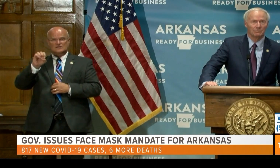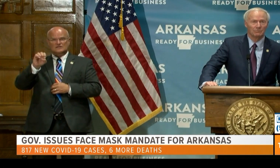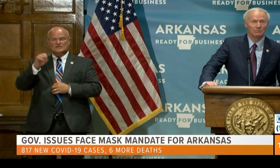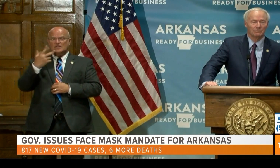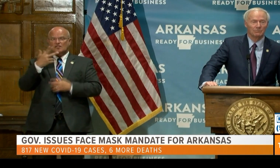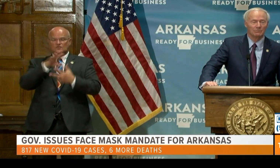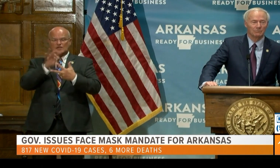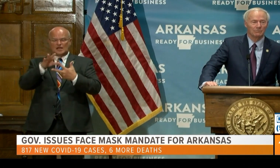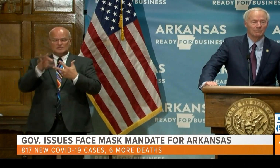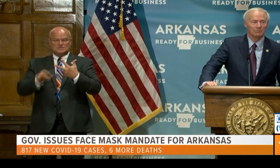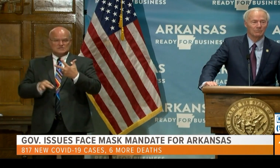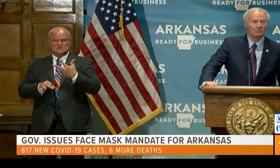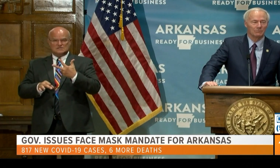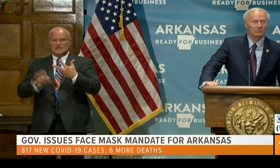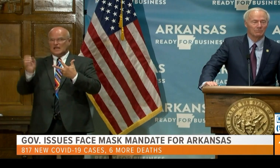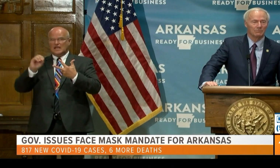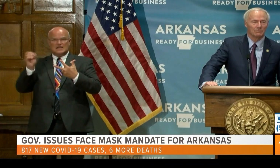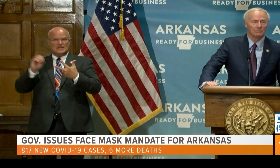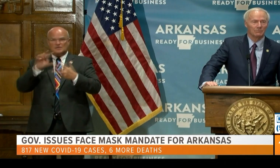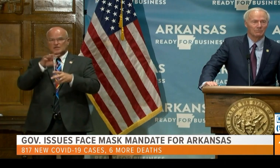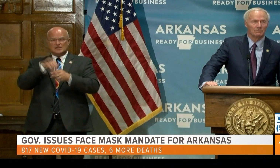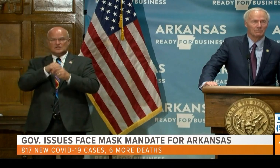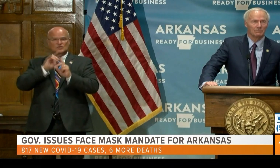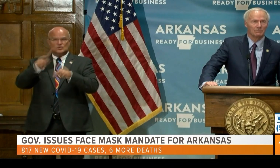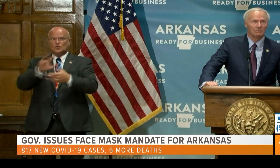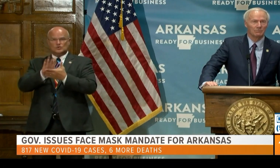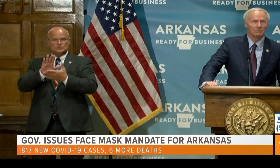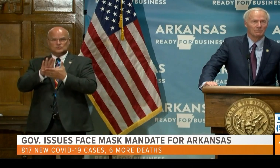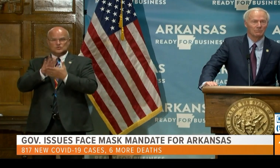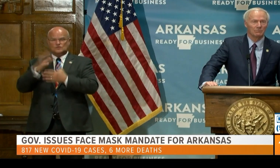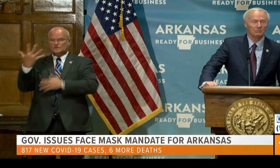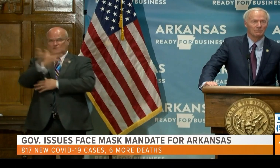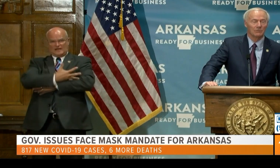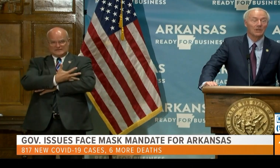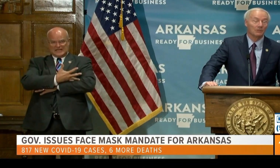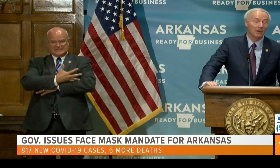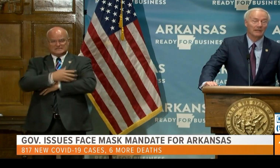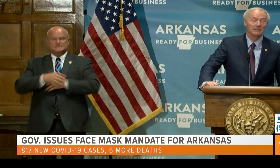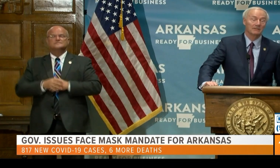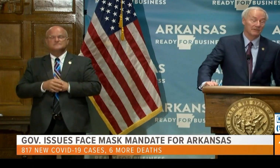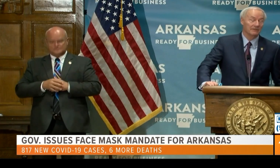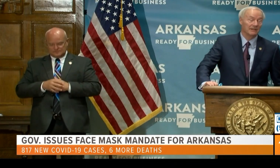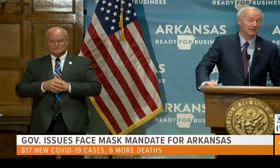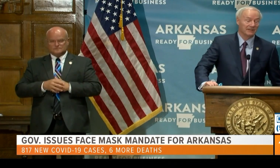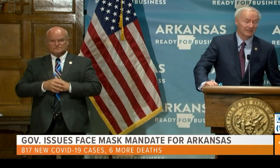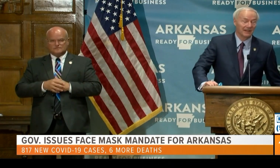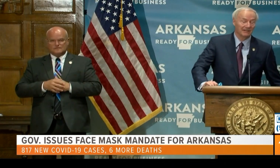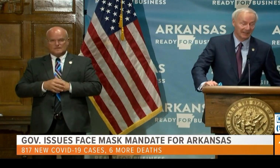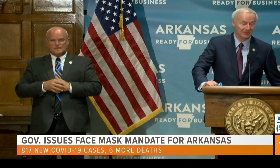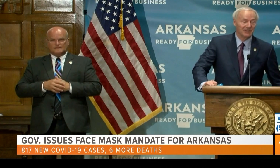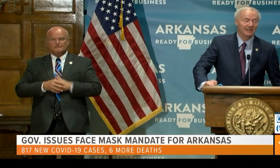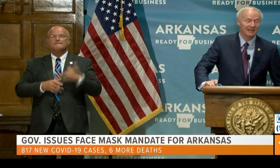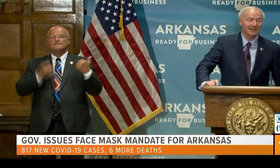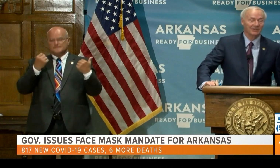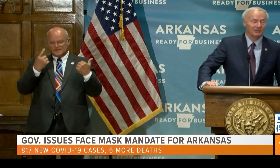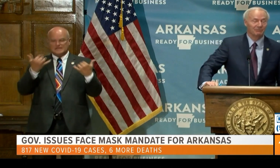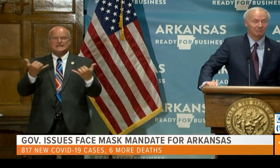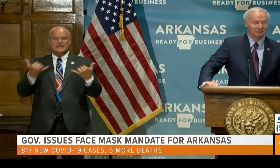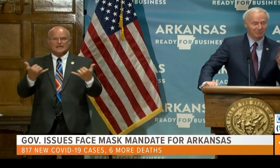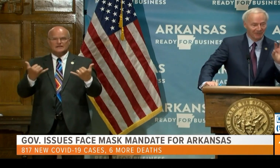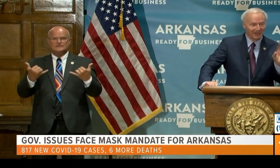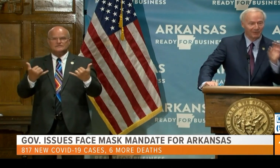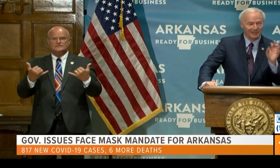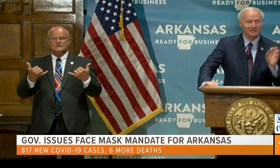3 options, and none of those options include going to school for 5 days. right, I understand now.